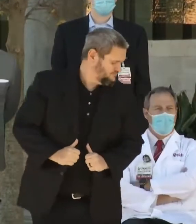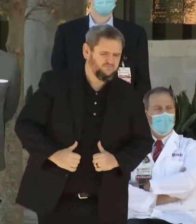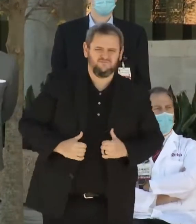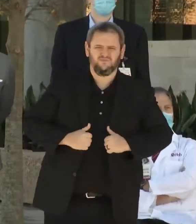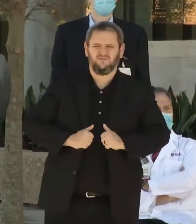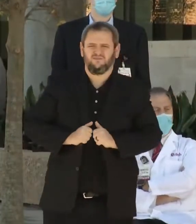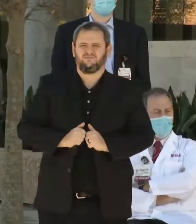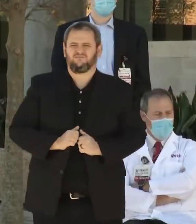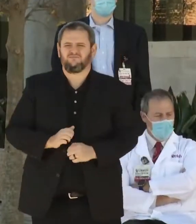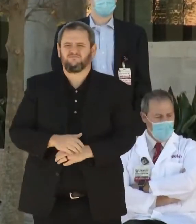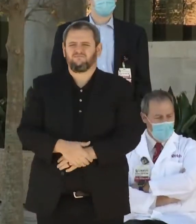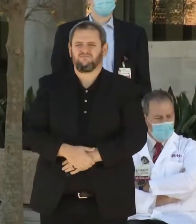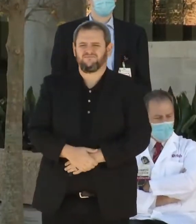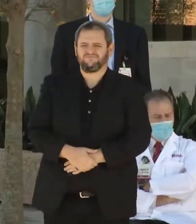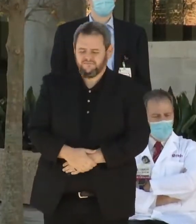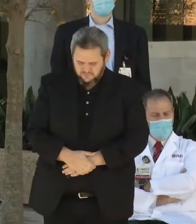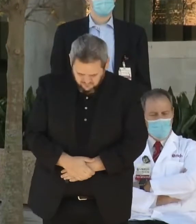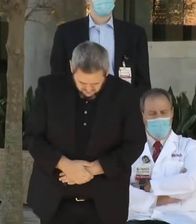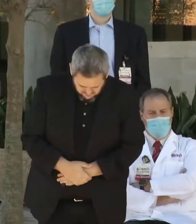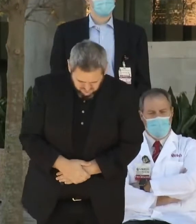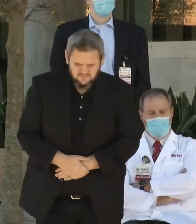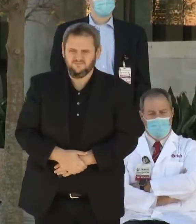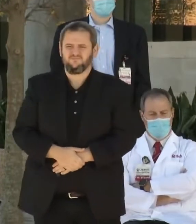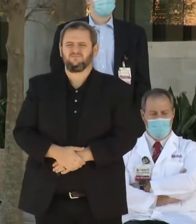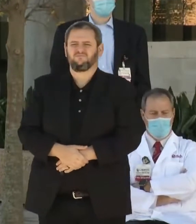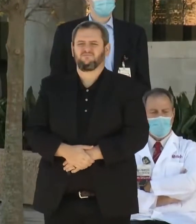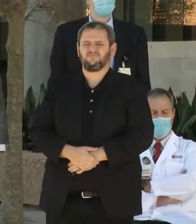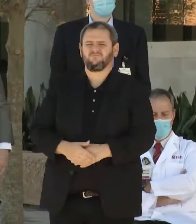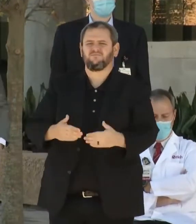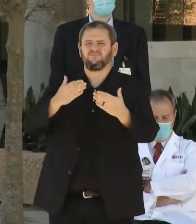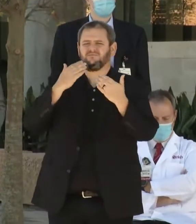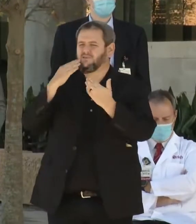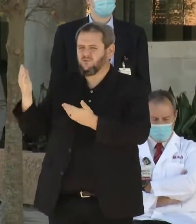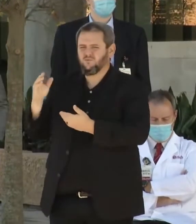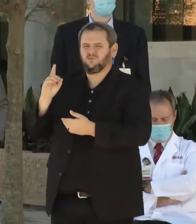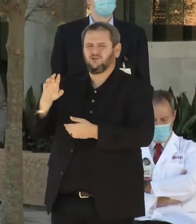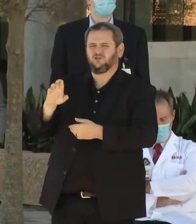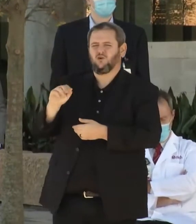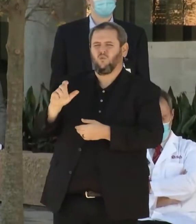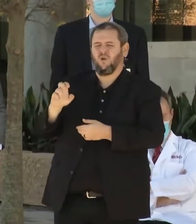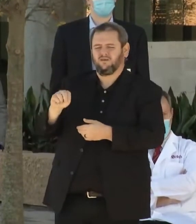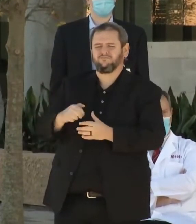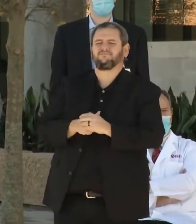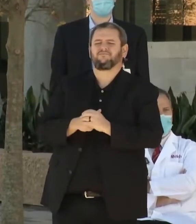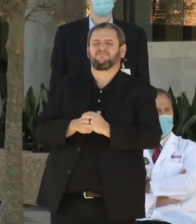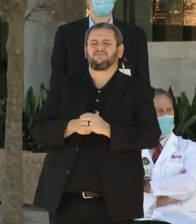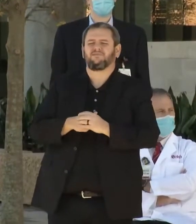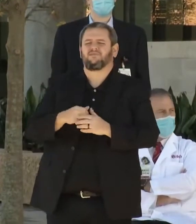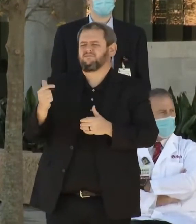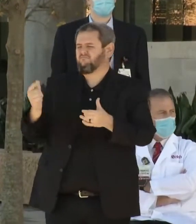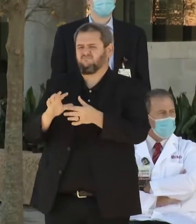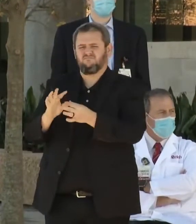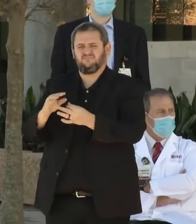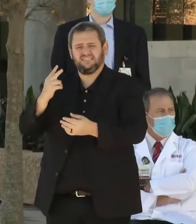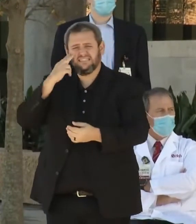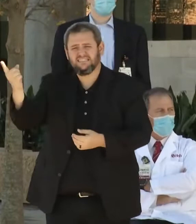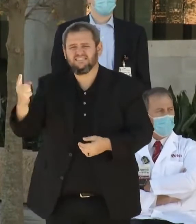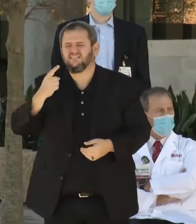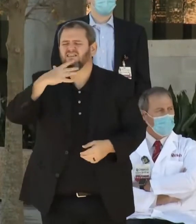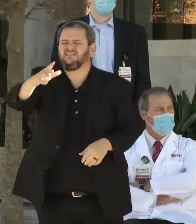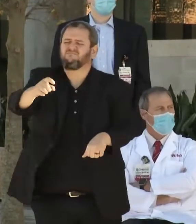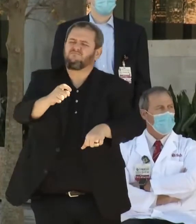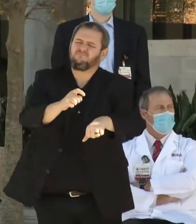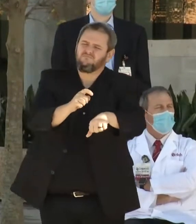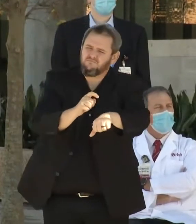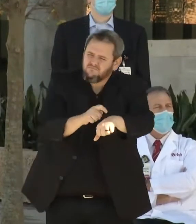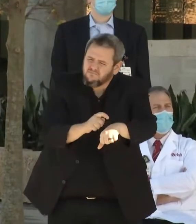Thank you, Dr. Watson. As Dr. Watson mentioned, now is the time. We need all Oklahomans to step up and do